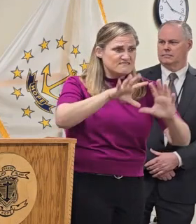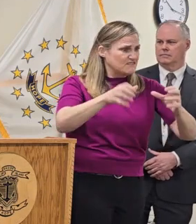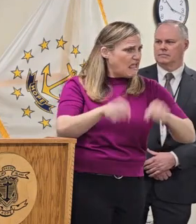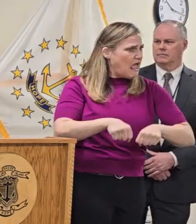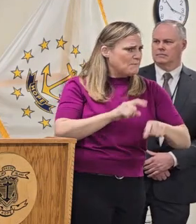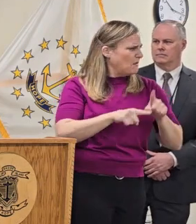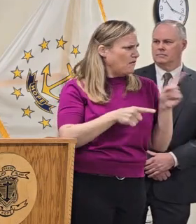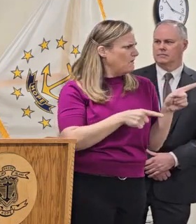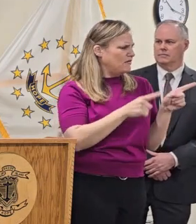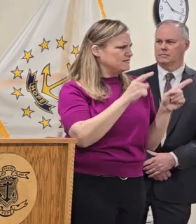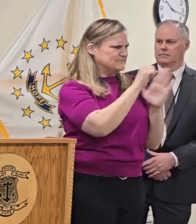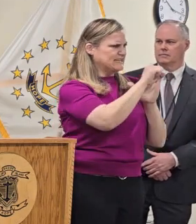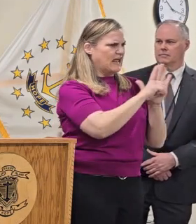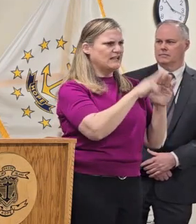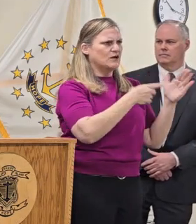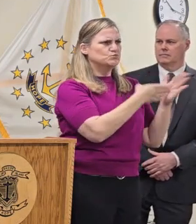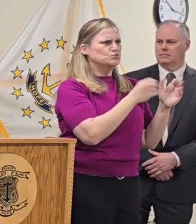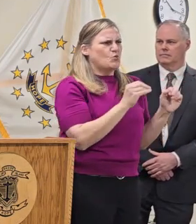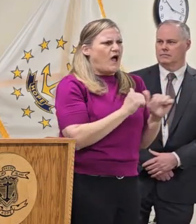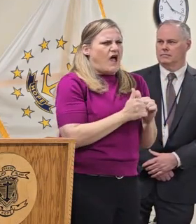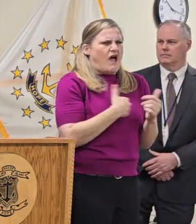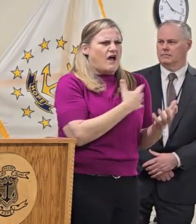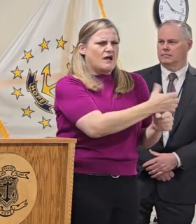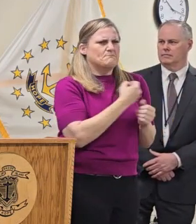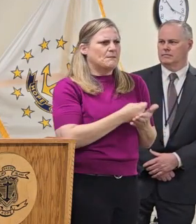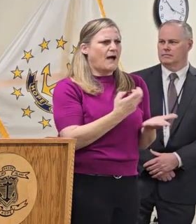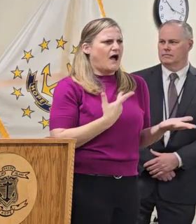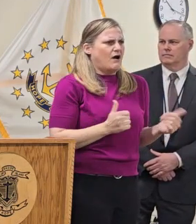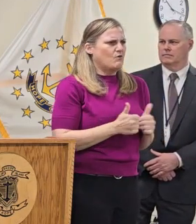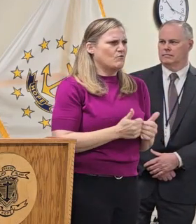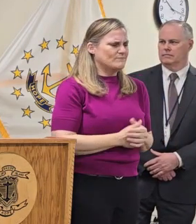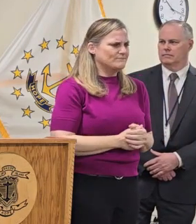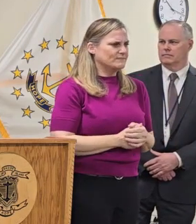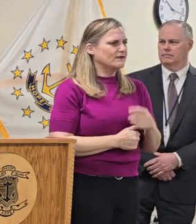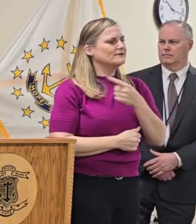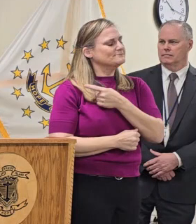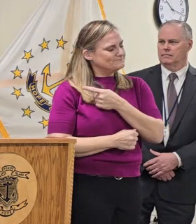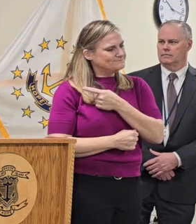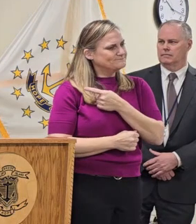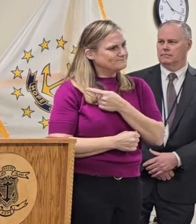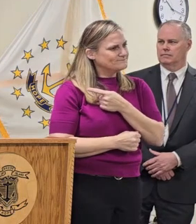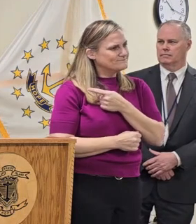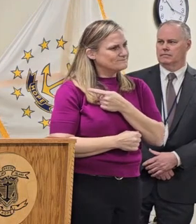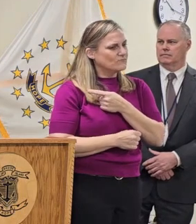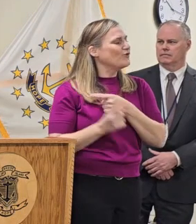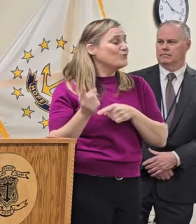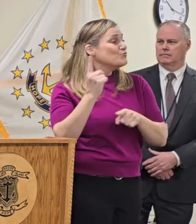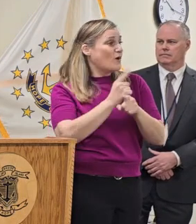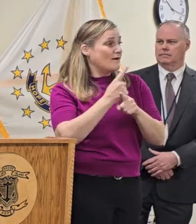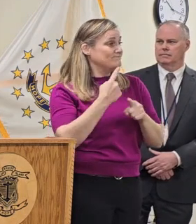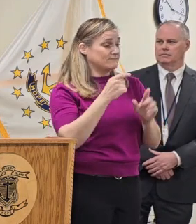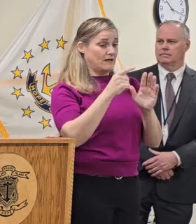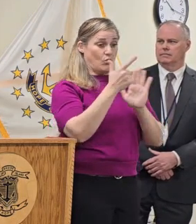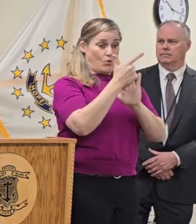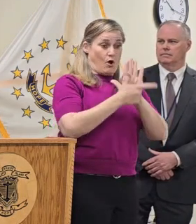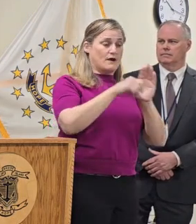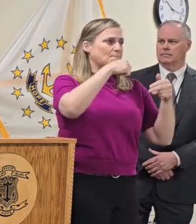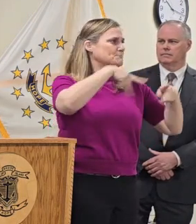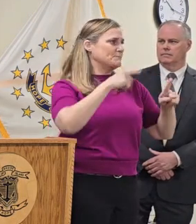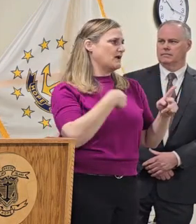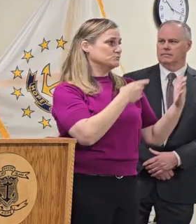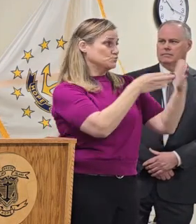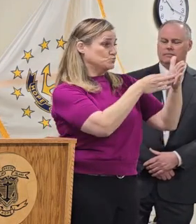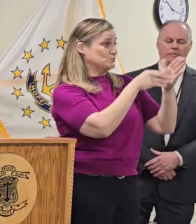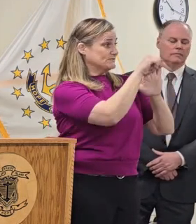our legal team is to recover and to compensate on cash recovery. That's true. But we've also said that we're not leaving any stone